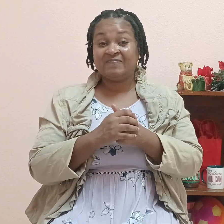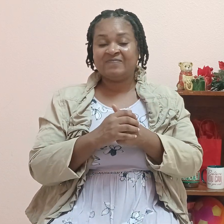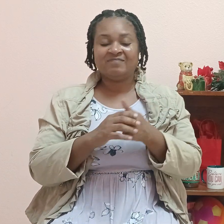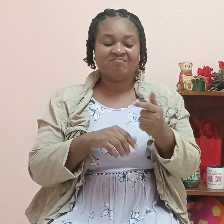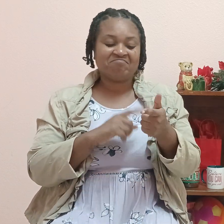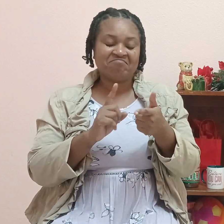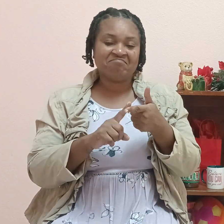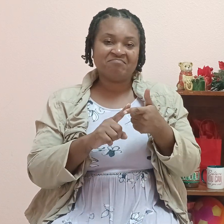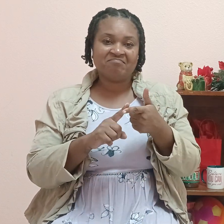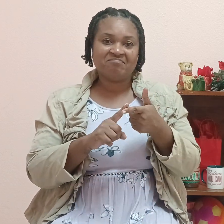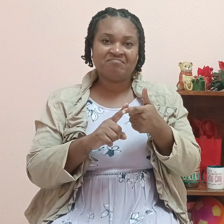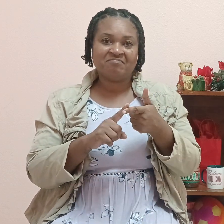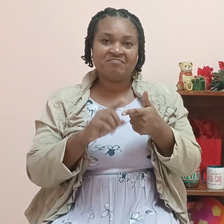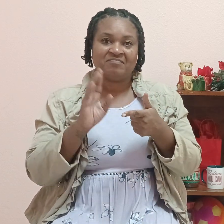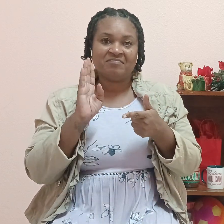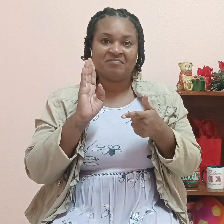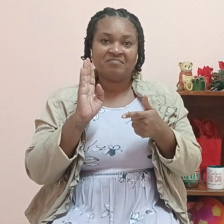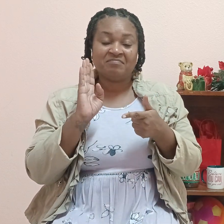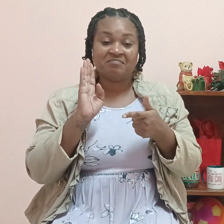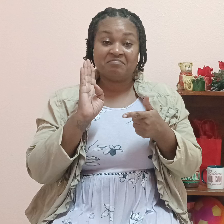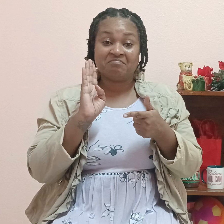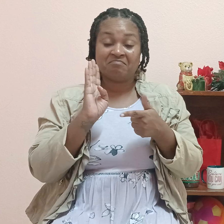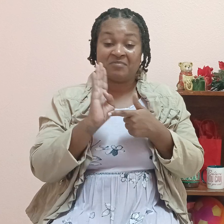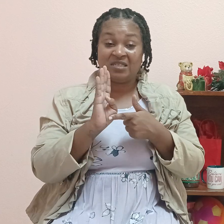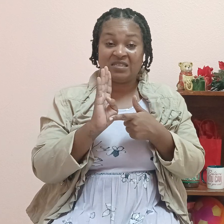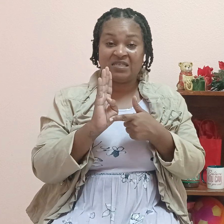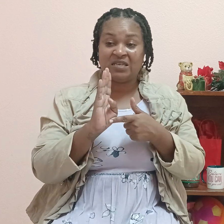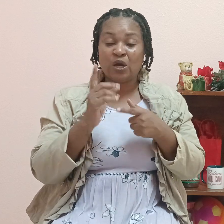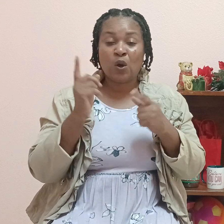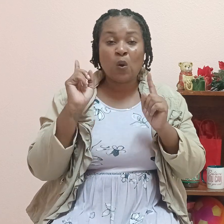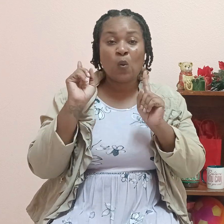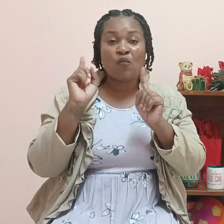B, going to grand market.